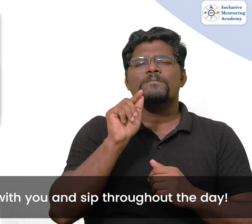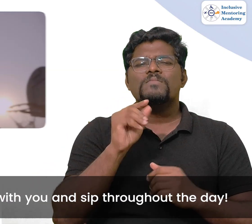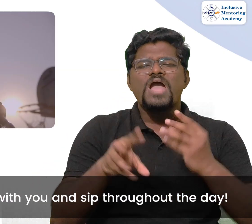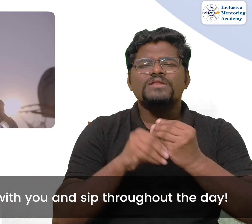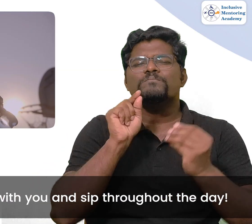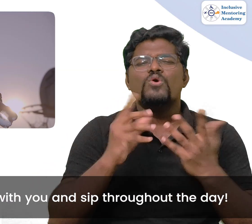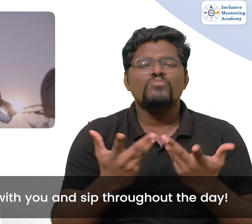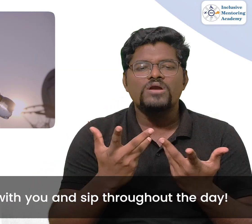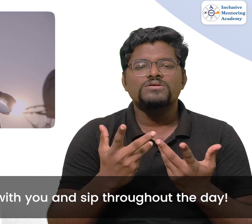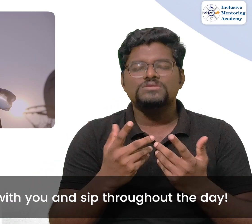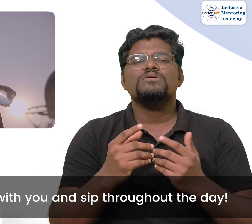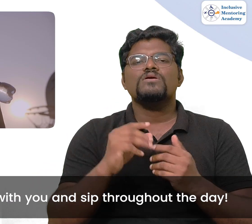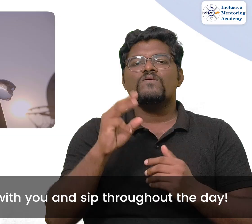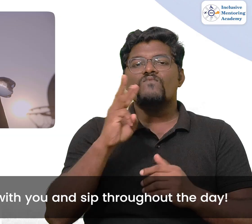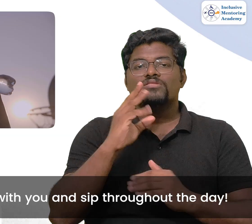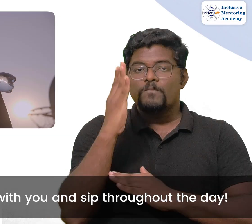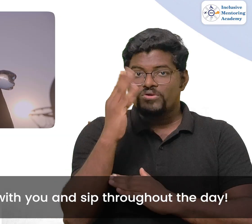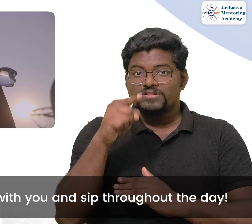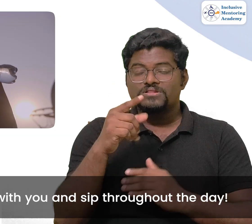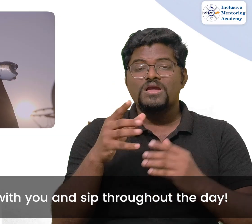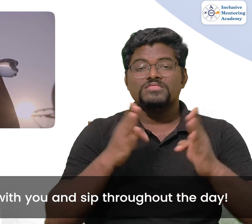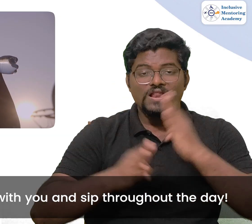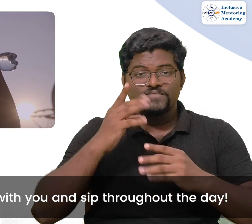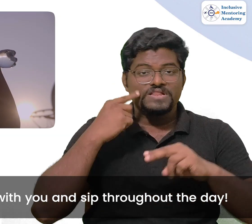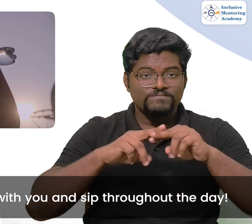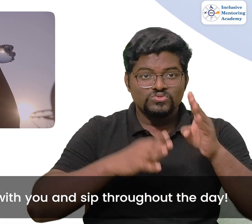Tip: keep a water bottle with you and sip throughout the day.